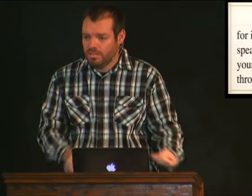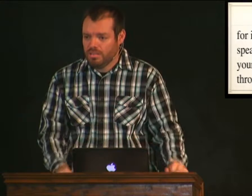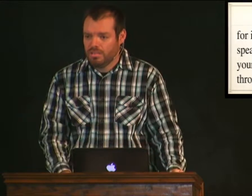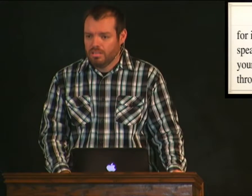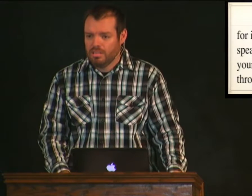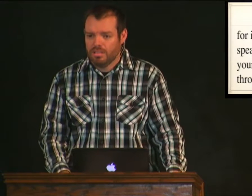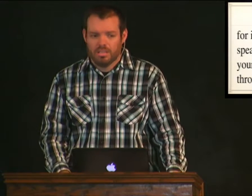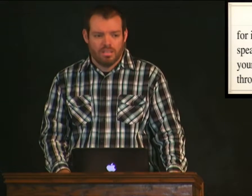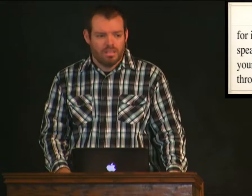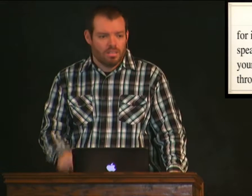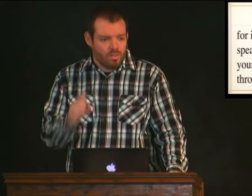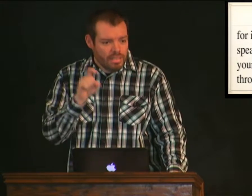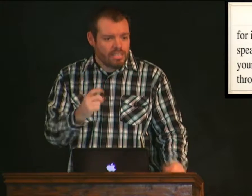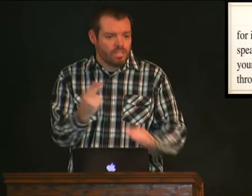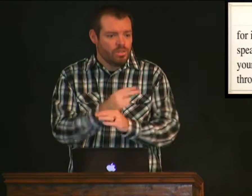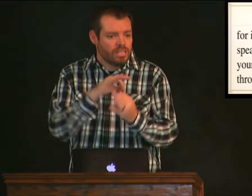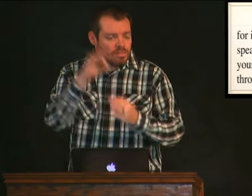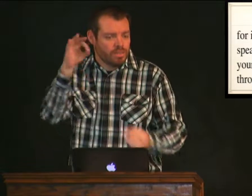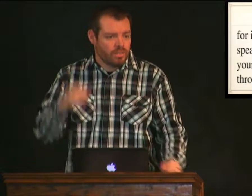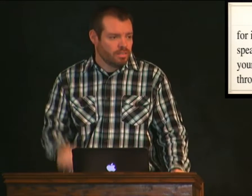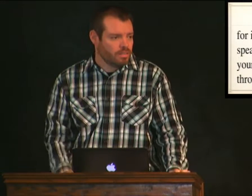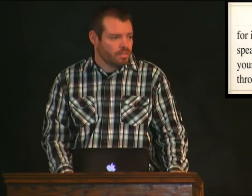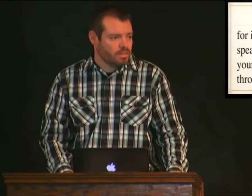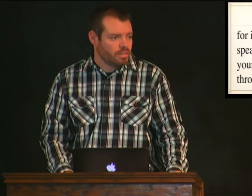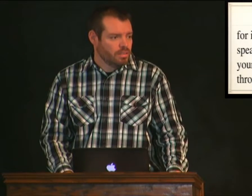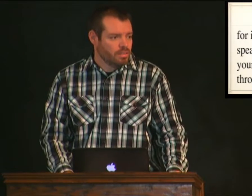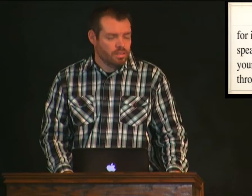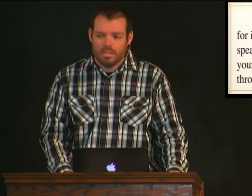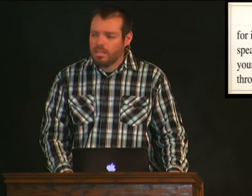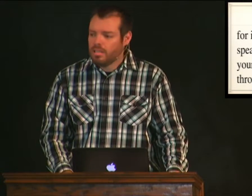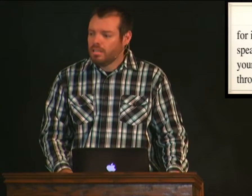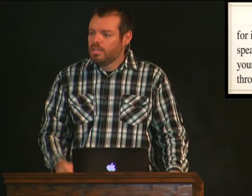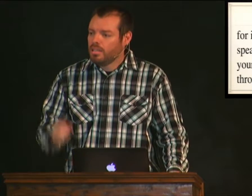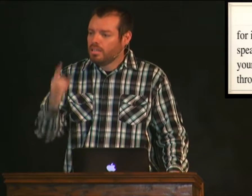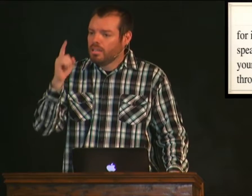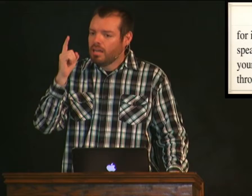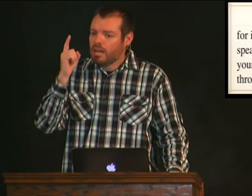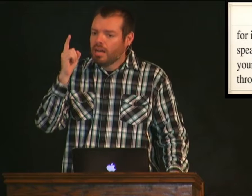powerful, we need to use the Spirit.